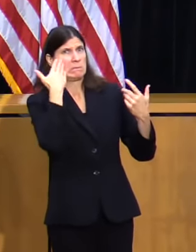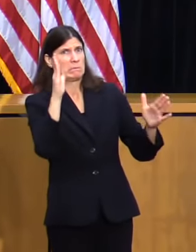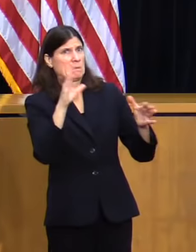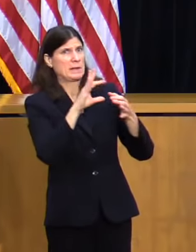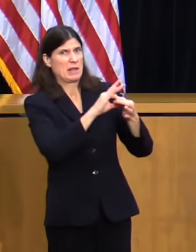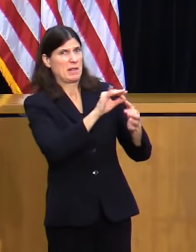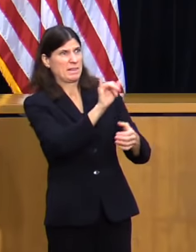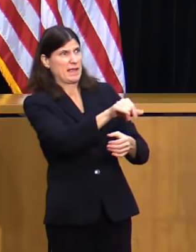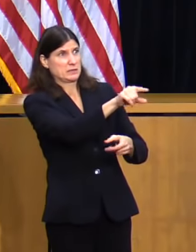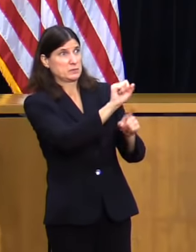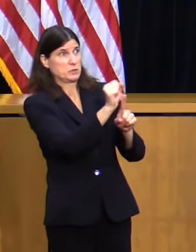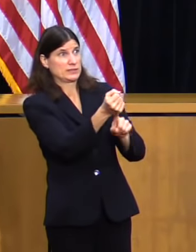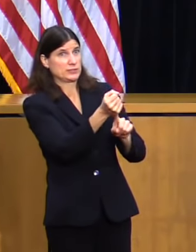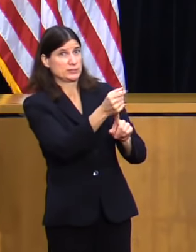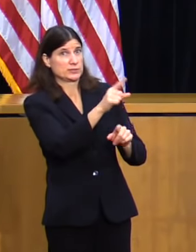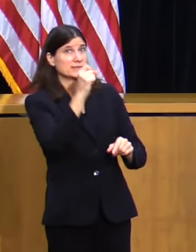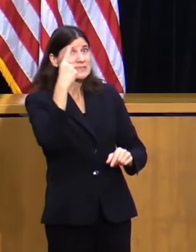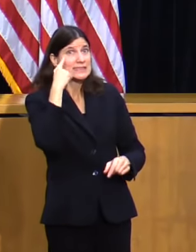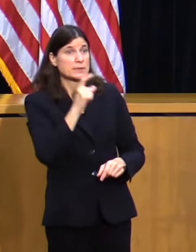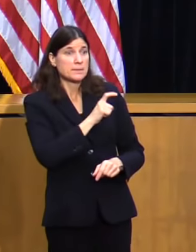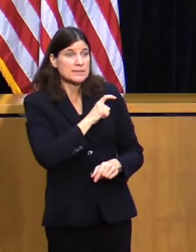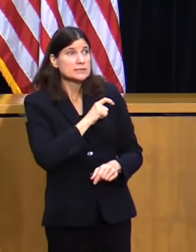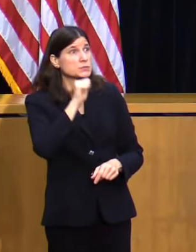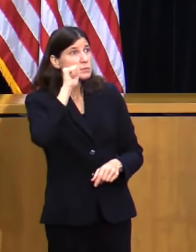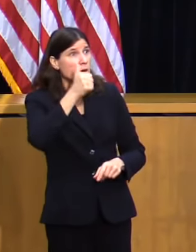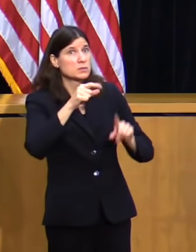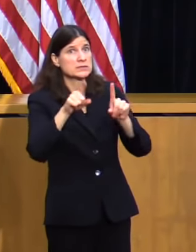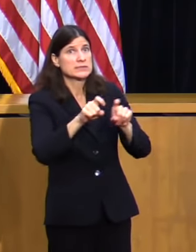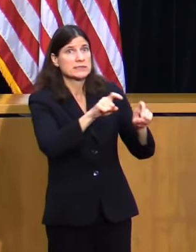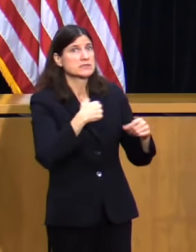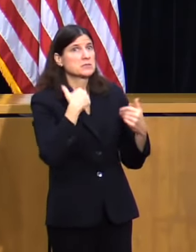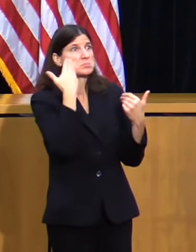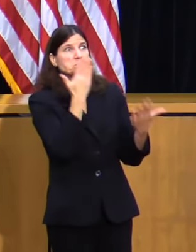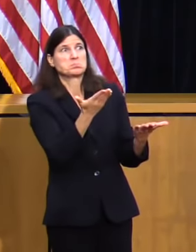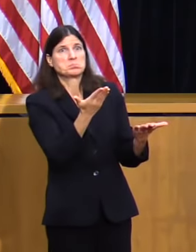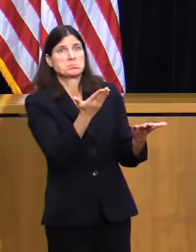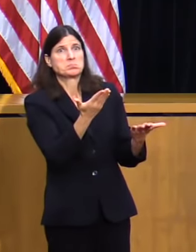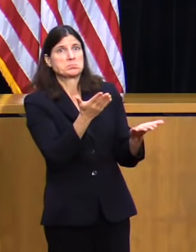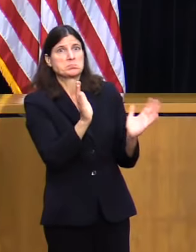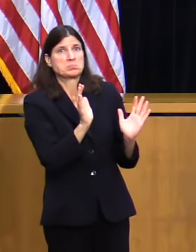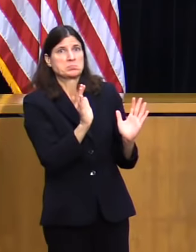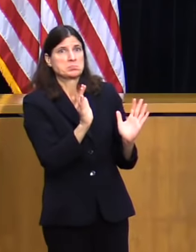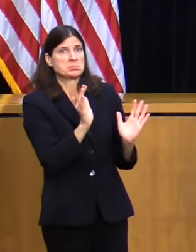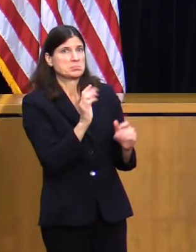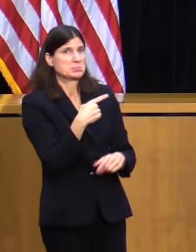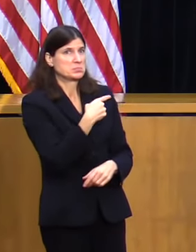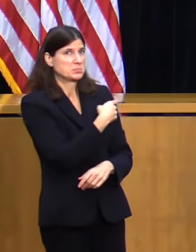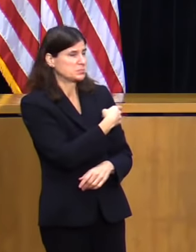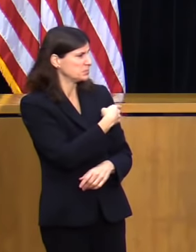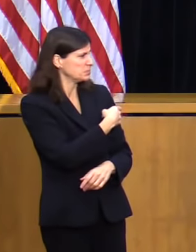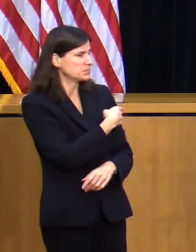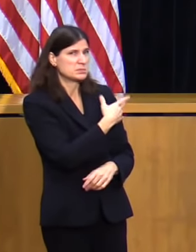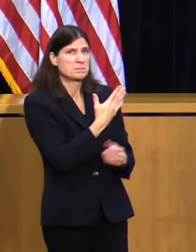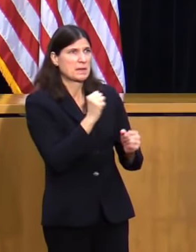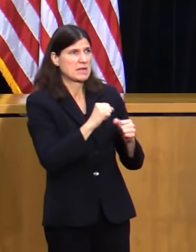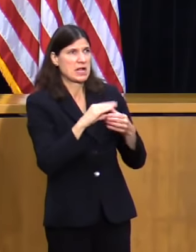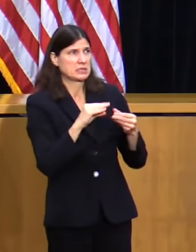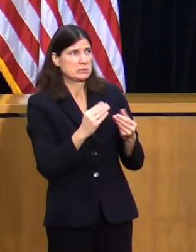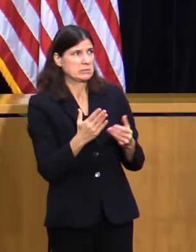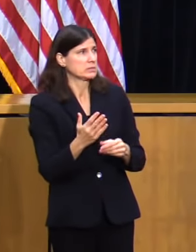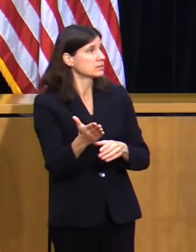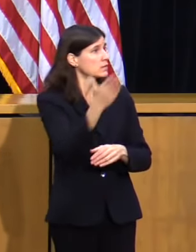with us, but Terry and I will make sure that we huddle and we'll get you an answer by the end of the day. Governor, Did out you, in Pittsfield, Dr. we're Dixon- seeing, out